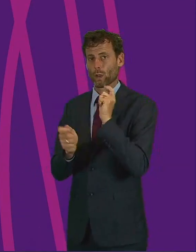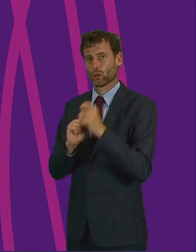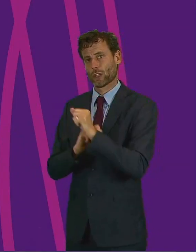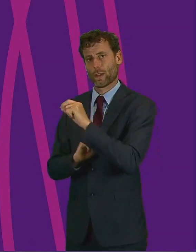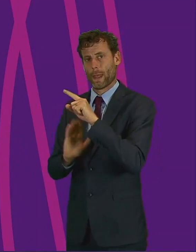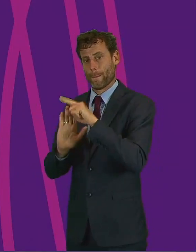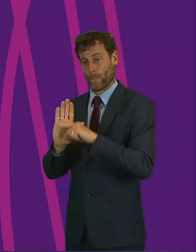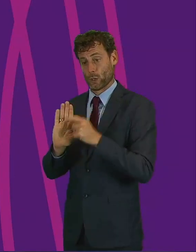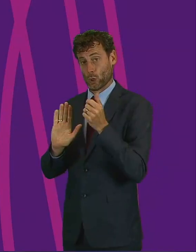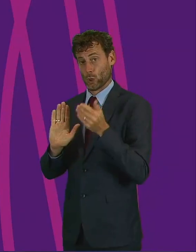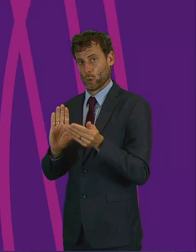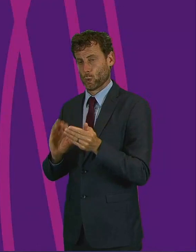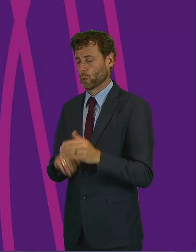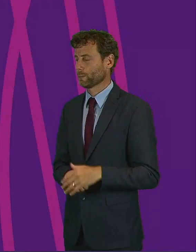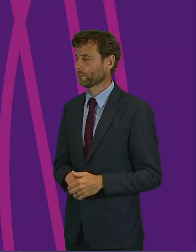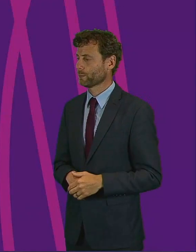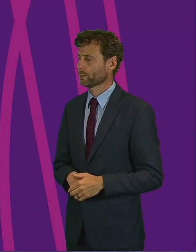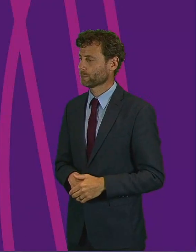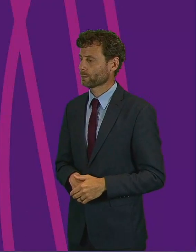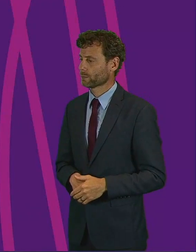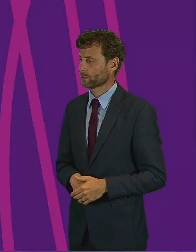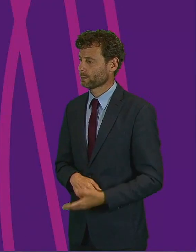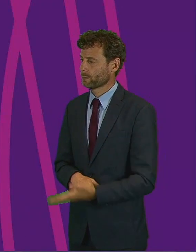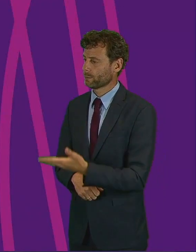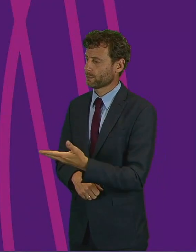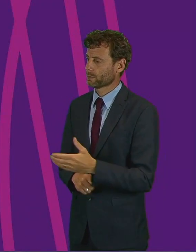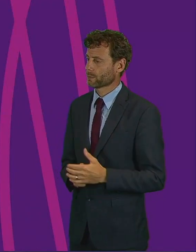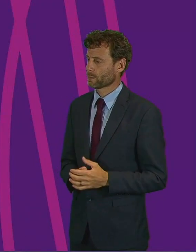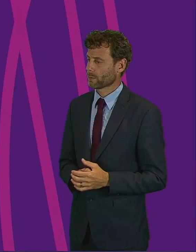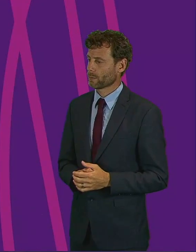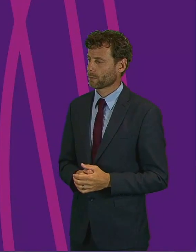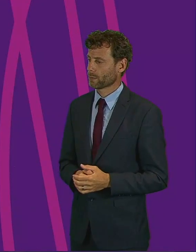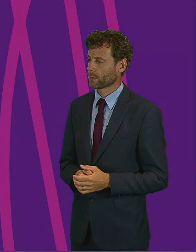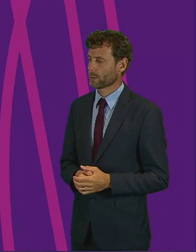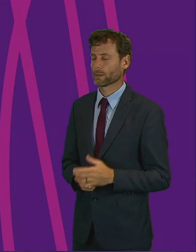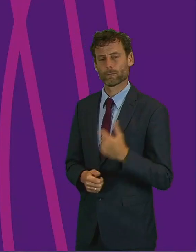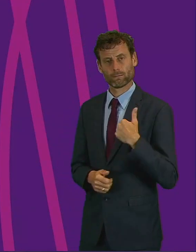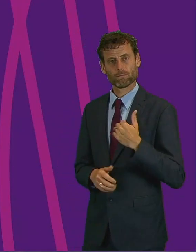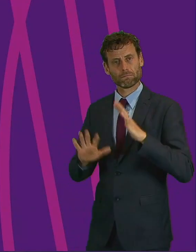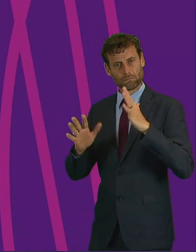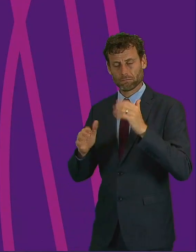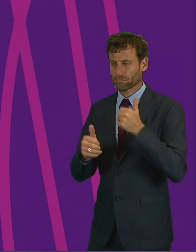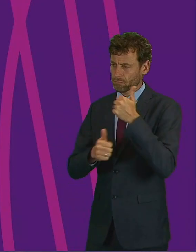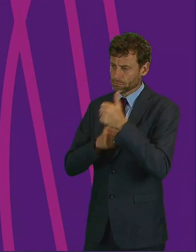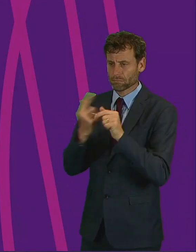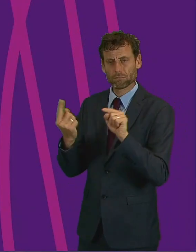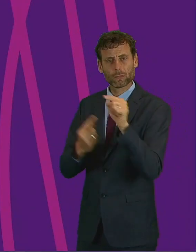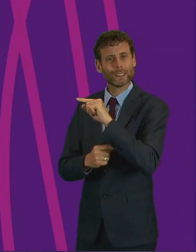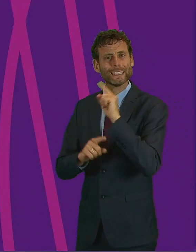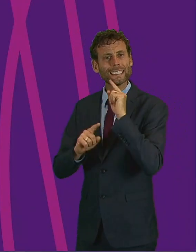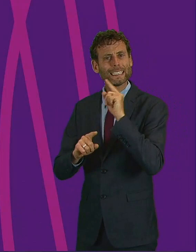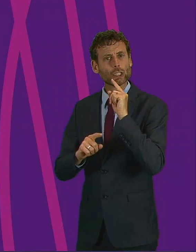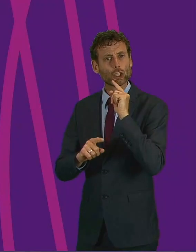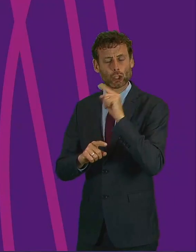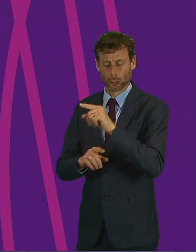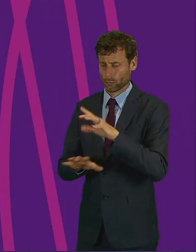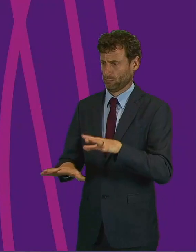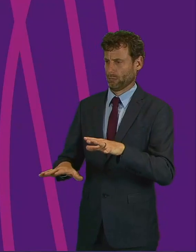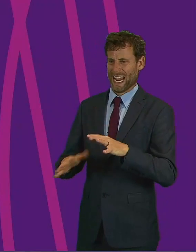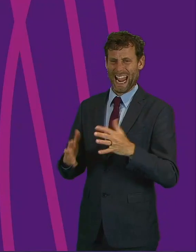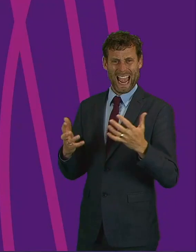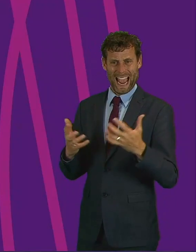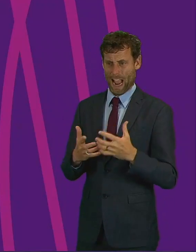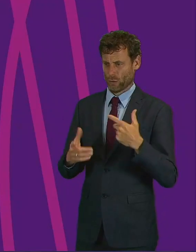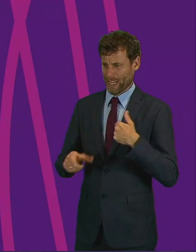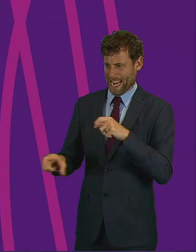Alexander Stewart, to be followed by Claudia Beamish. Thank you, Presiding Officer. While I pay tribute to all teachers who have risen to the challenge in putting in place